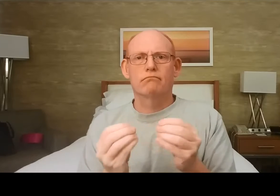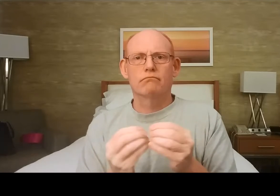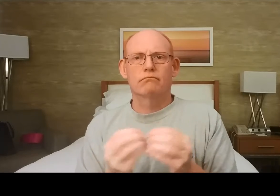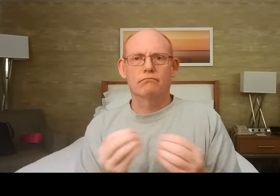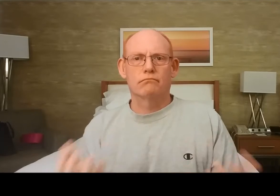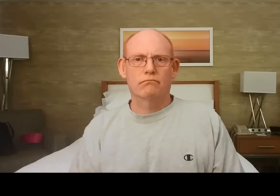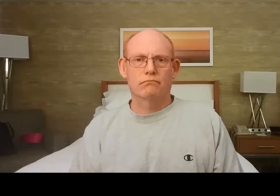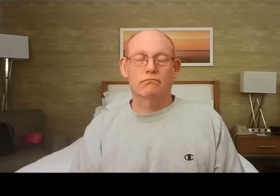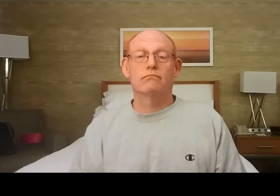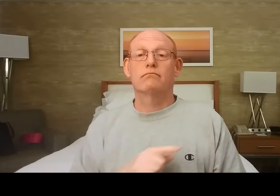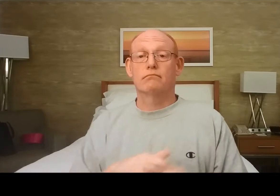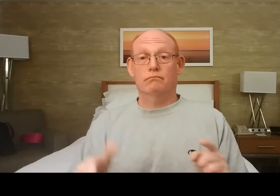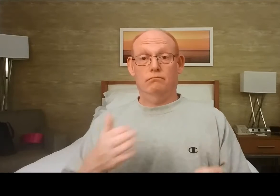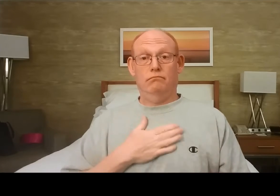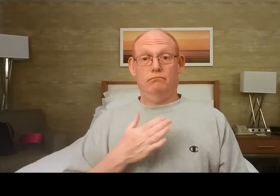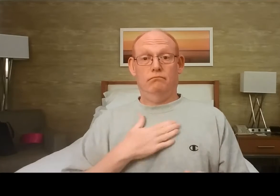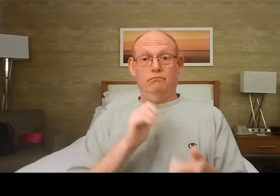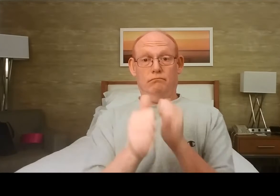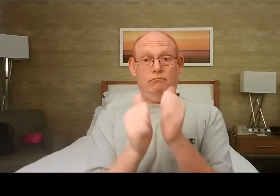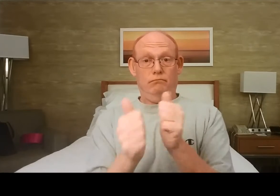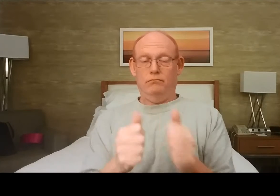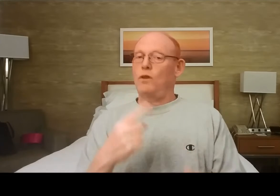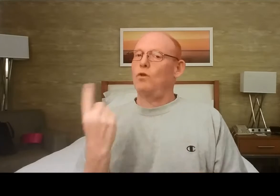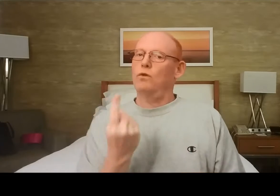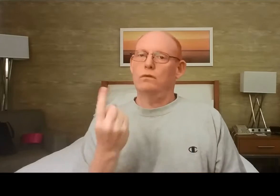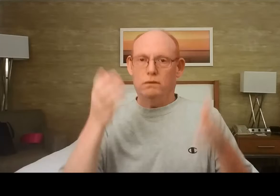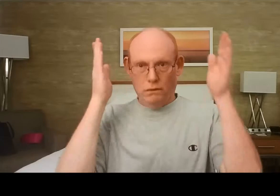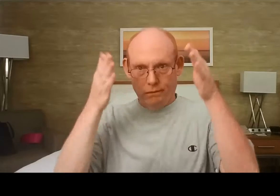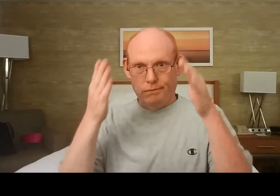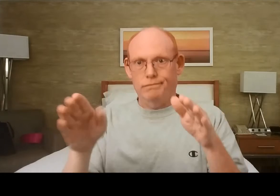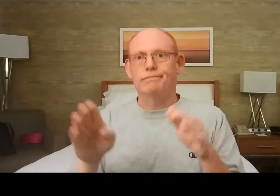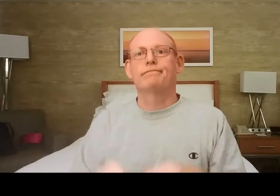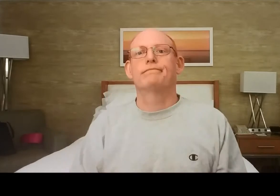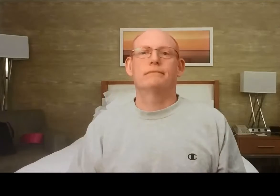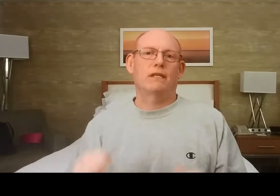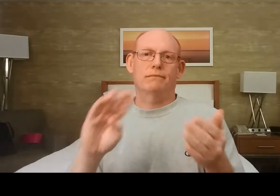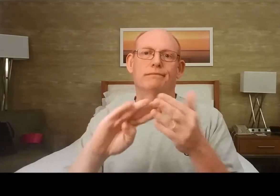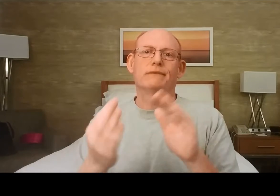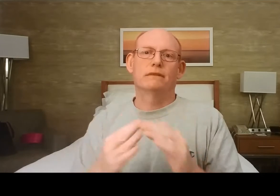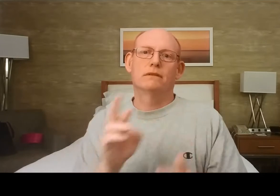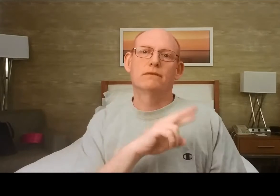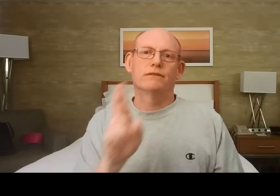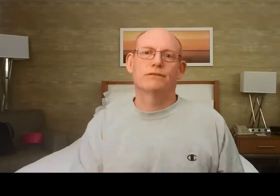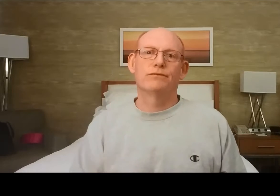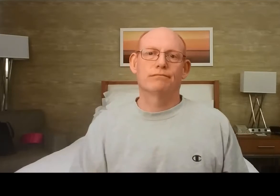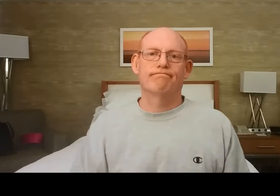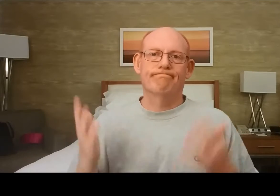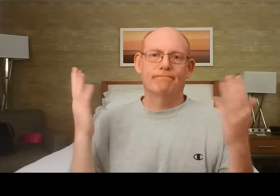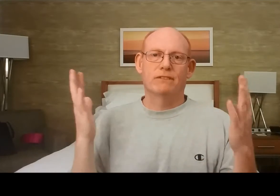more. But again, my race only focuses on the city of Rochester.